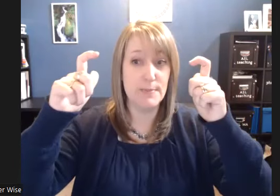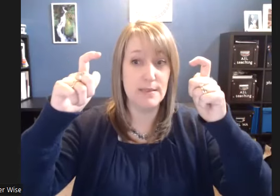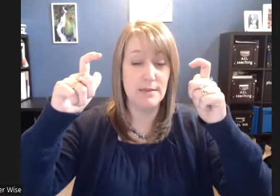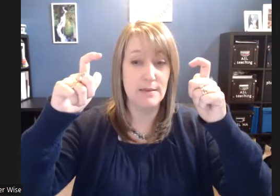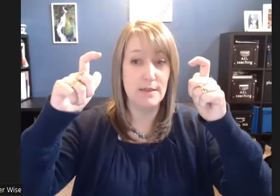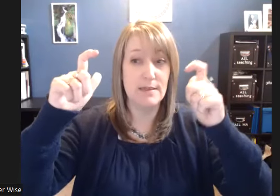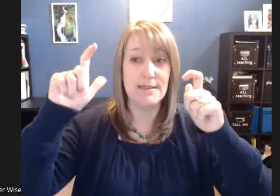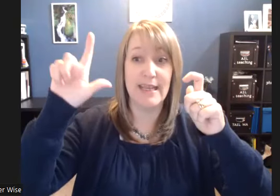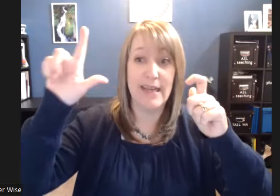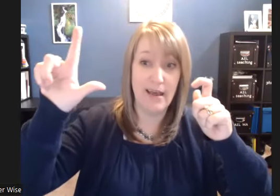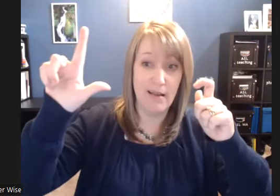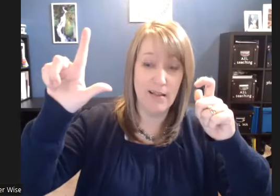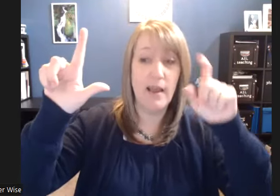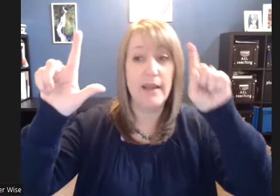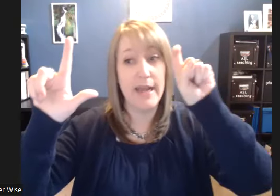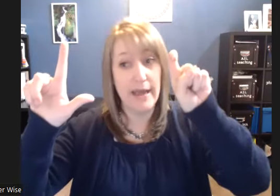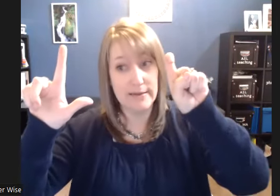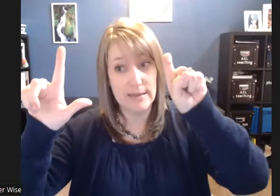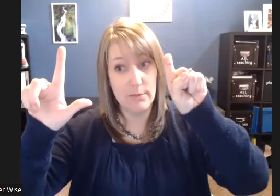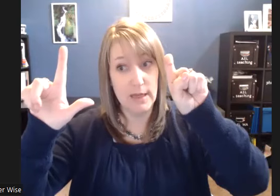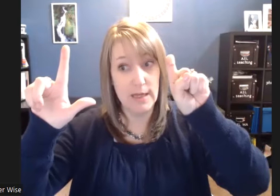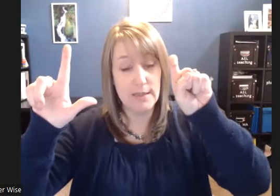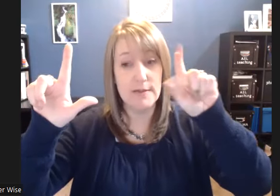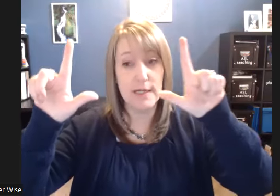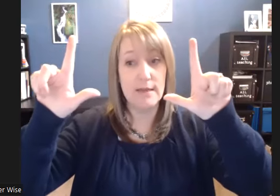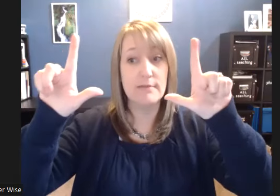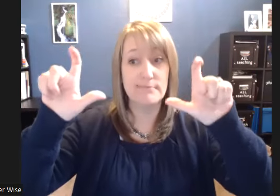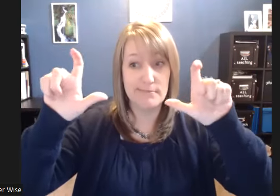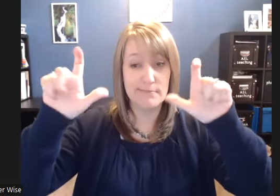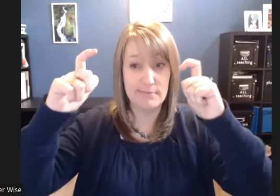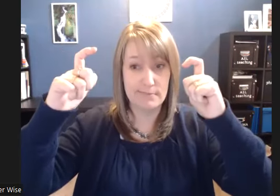shapes. It's like an L and an X combined, right?